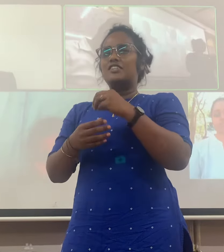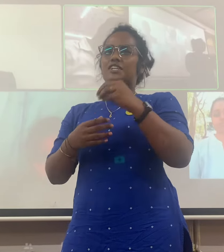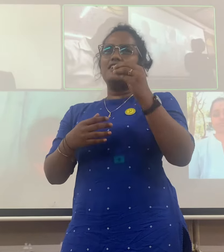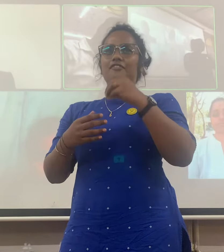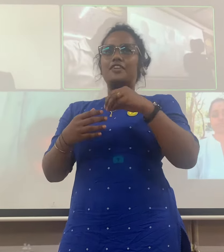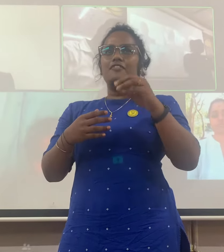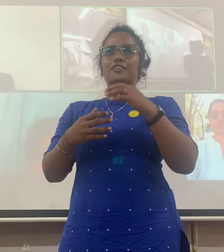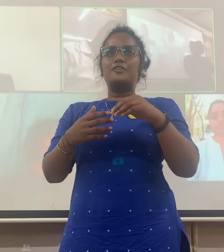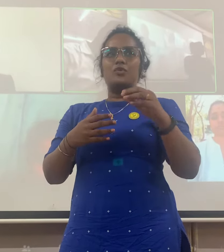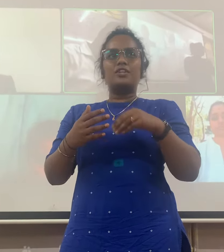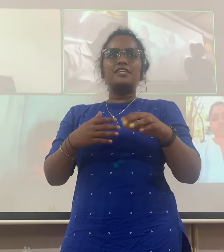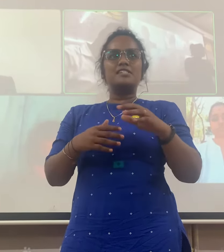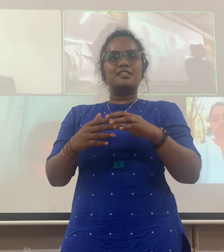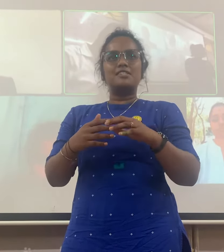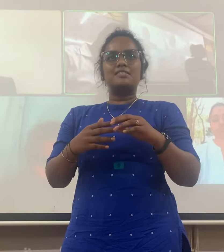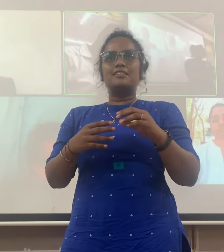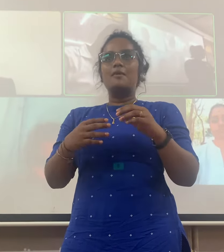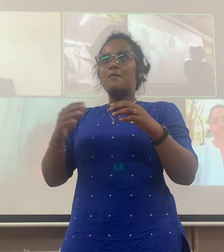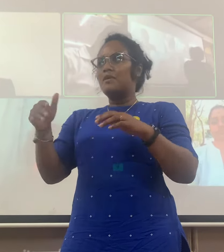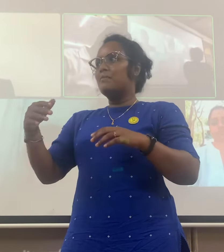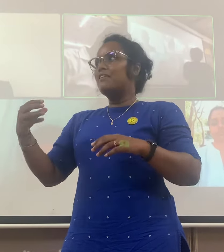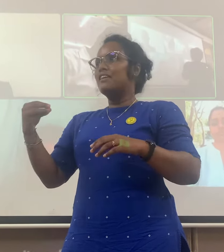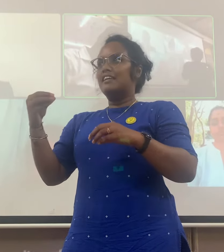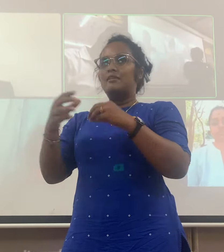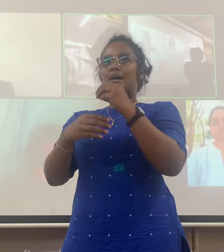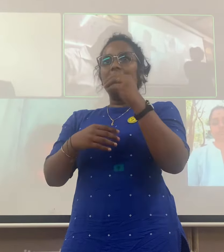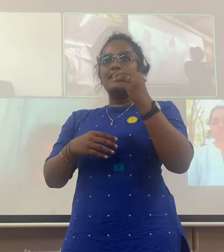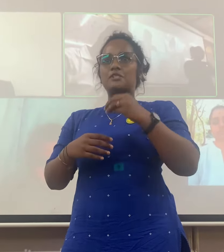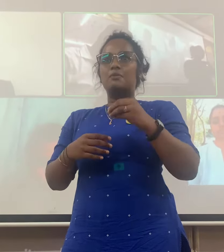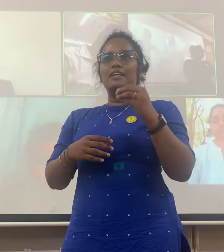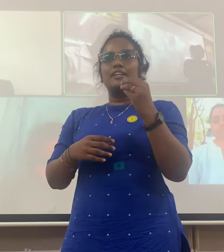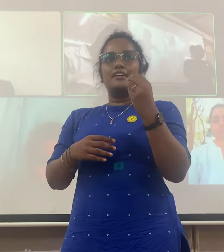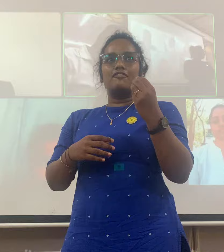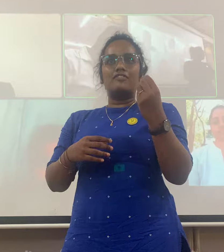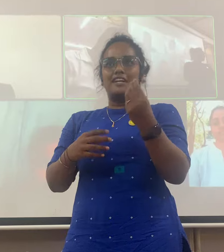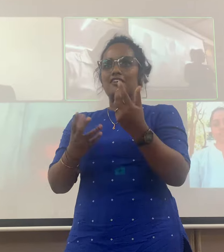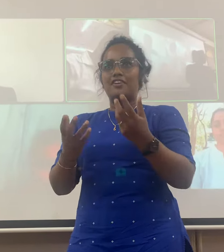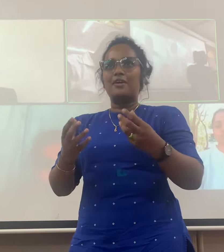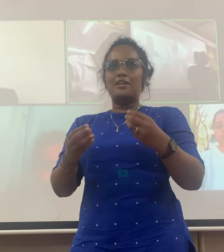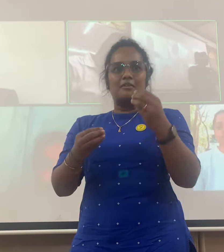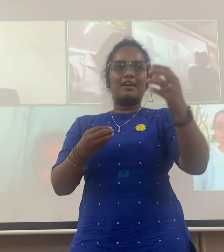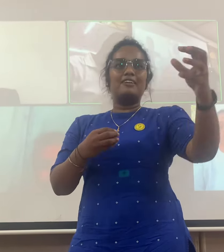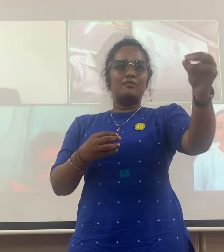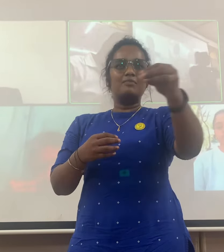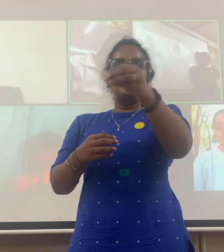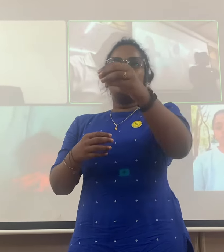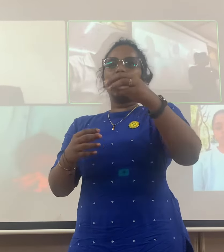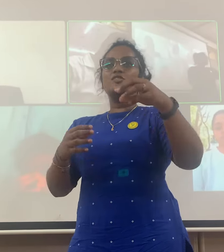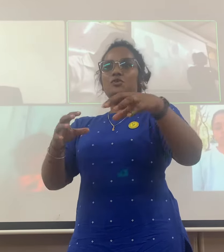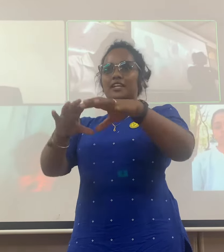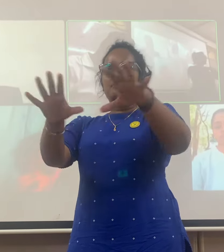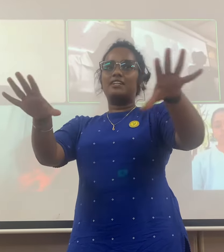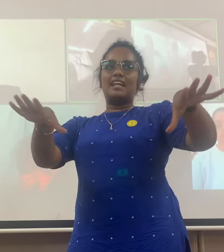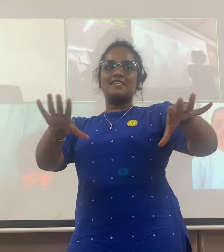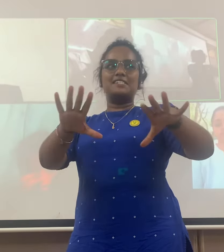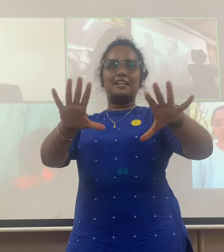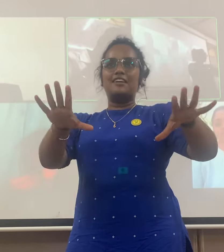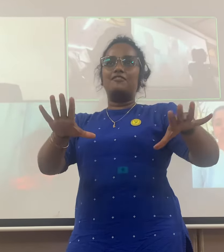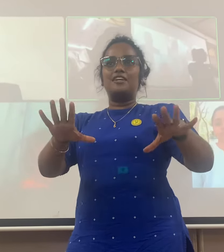and every word what he is suggesting, maybe he might explain in a funny way. He might just to keep the class lively.